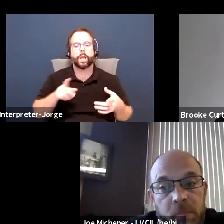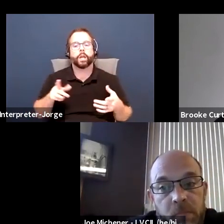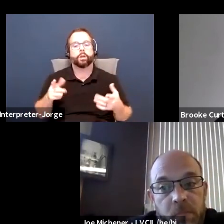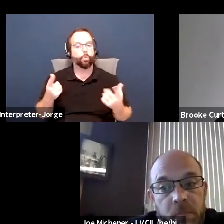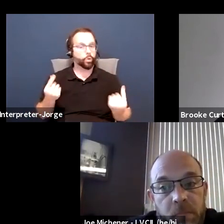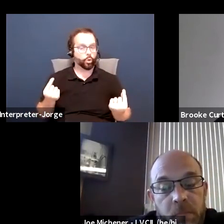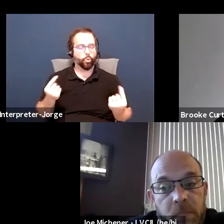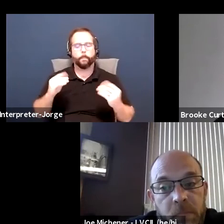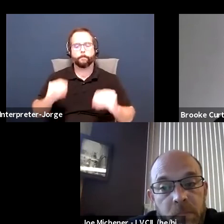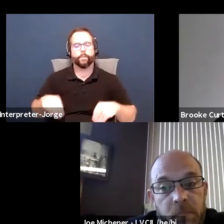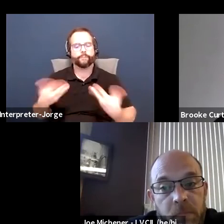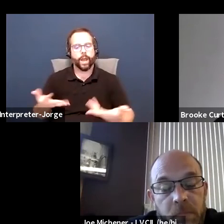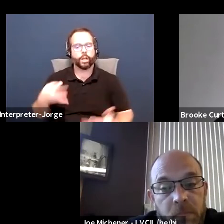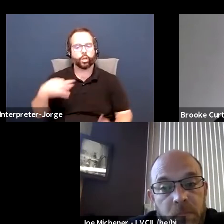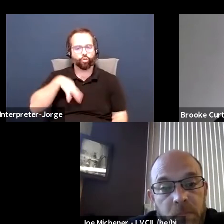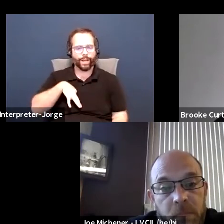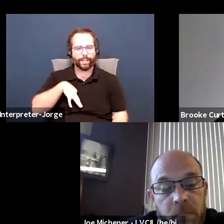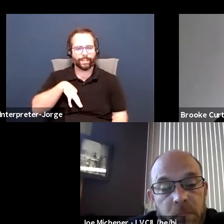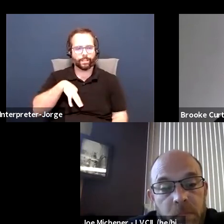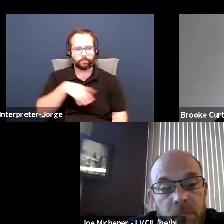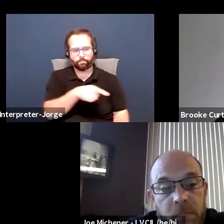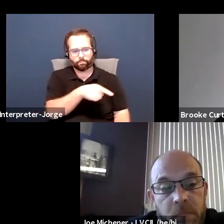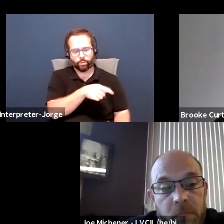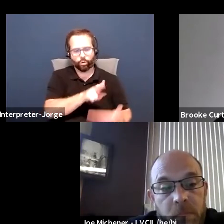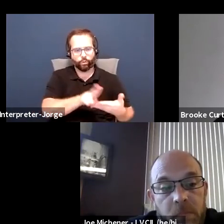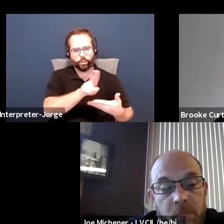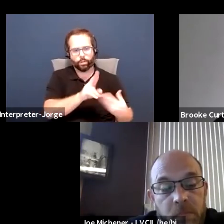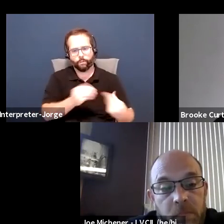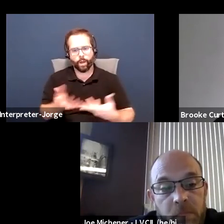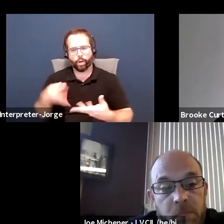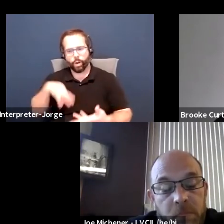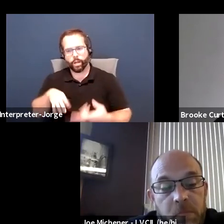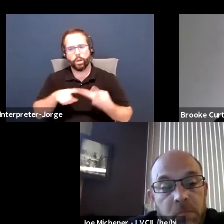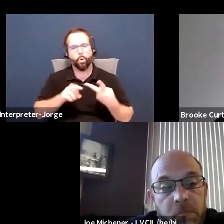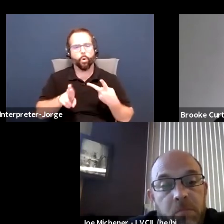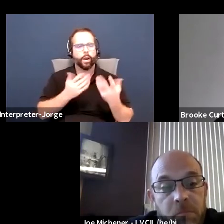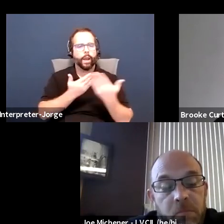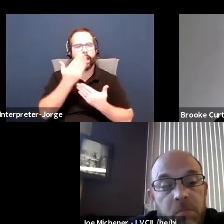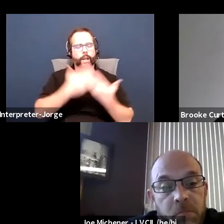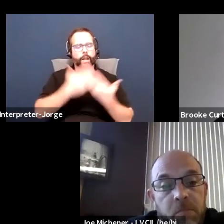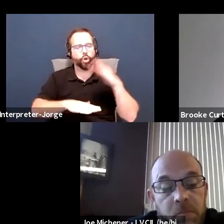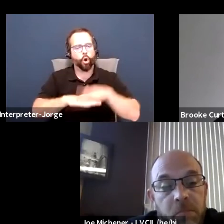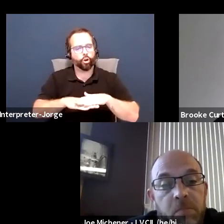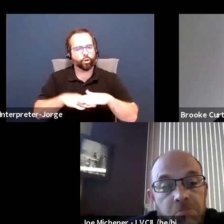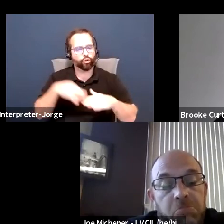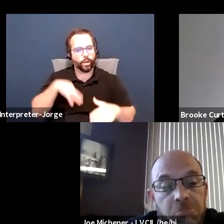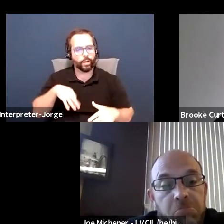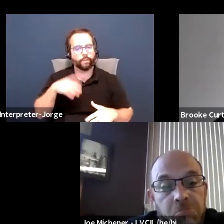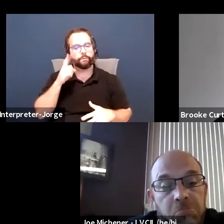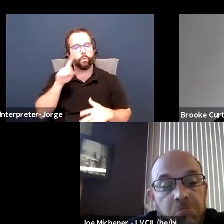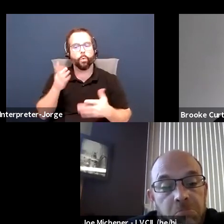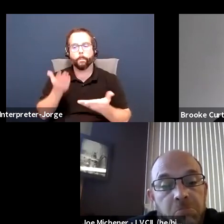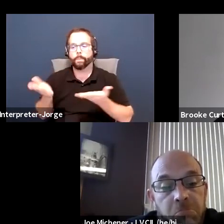credits and hands-on learning for people going into like human services or social work,